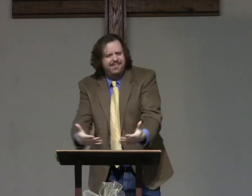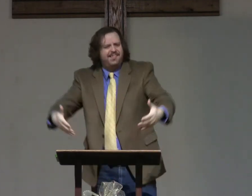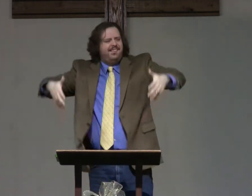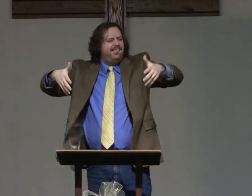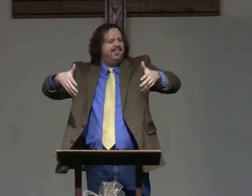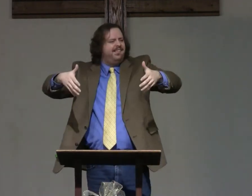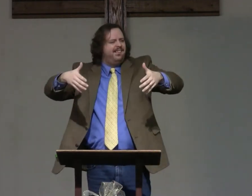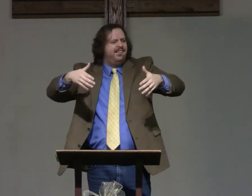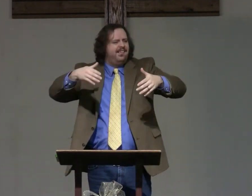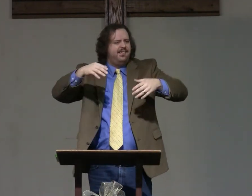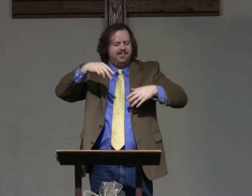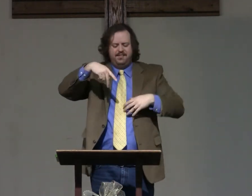to make a basket